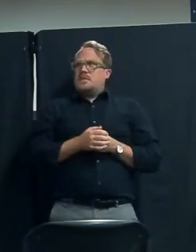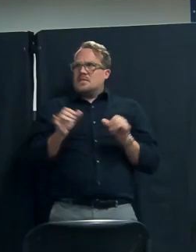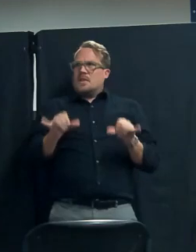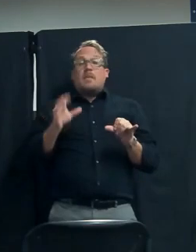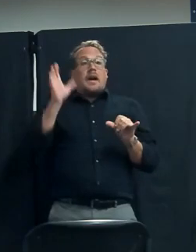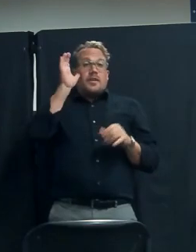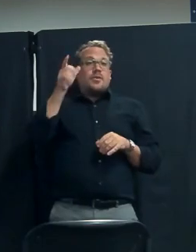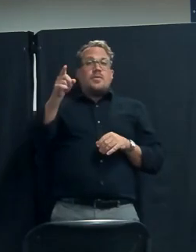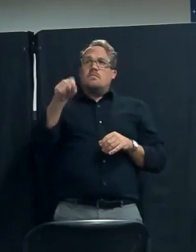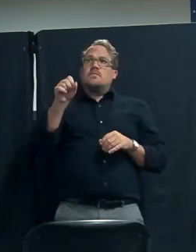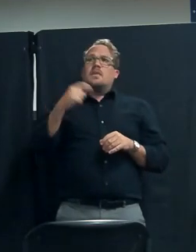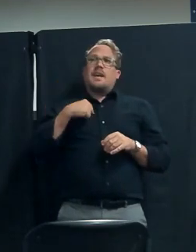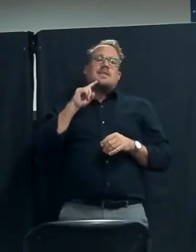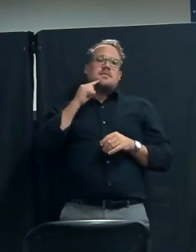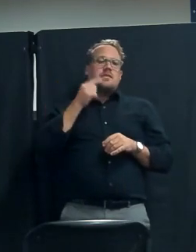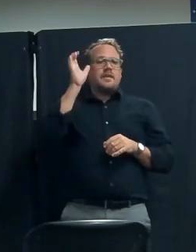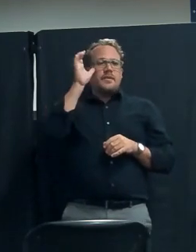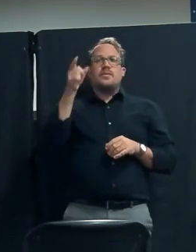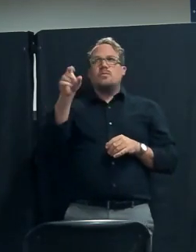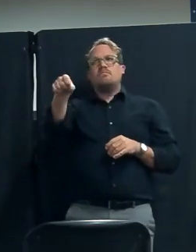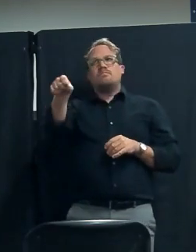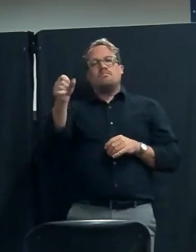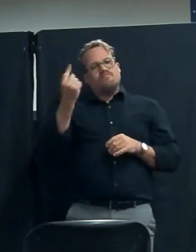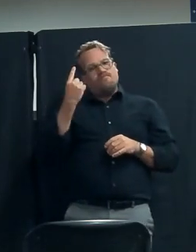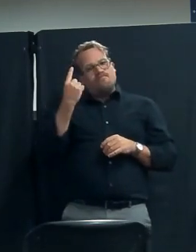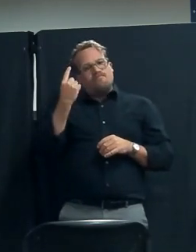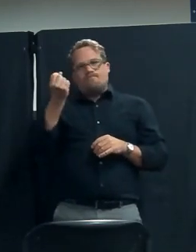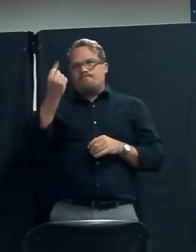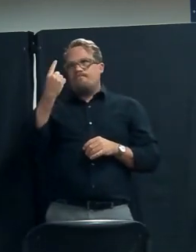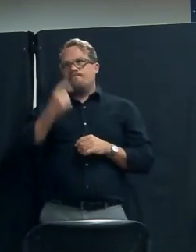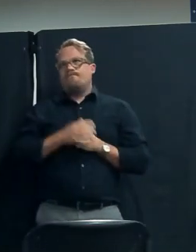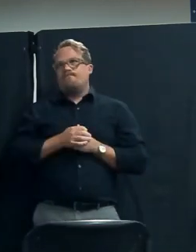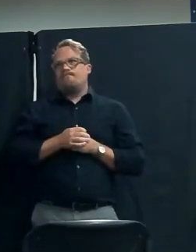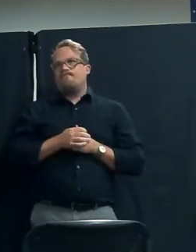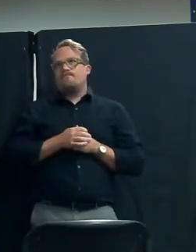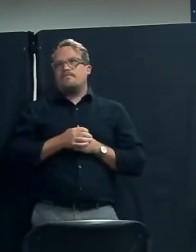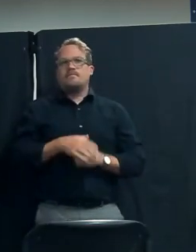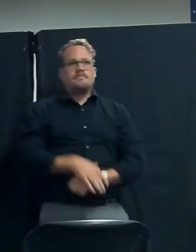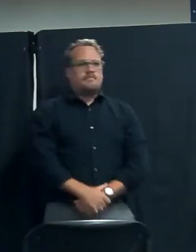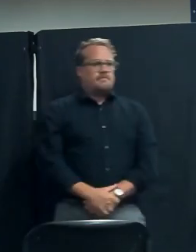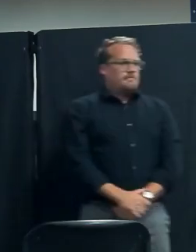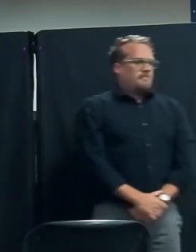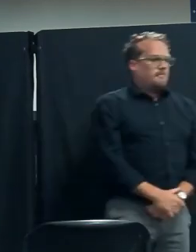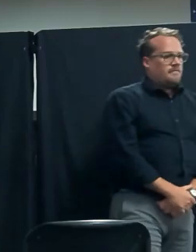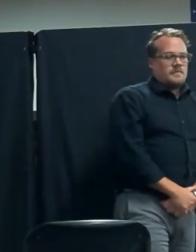I hear you. I really hear you. I hear you. thank you.